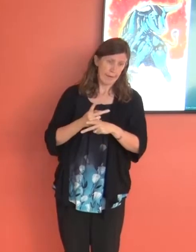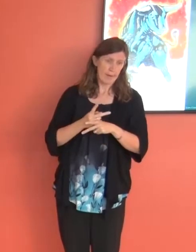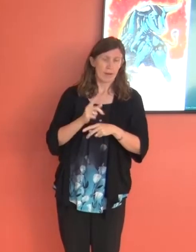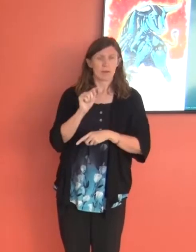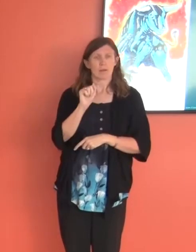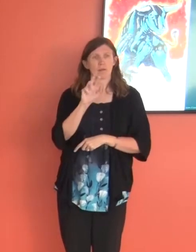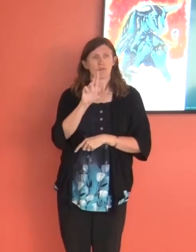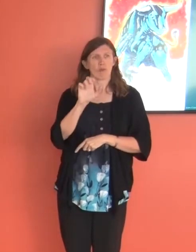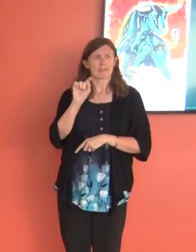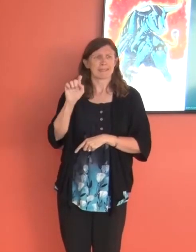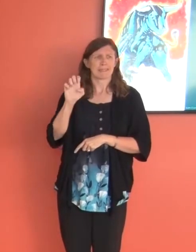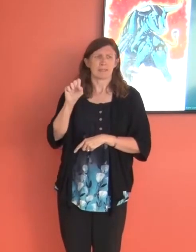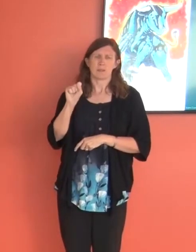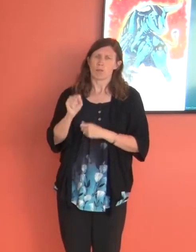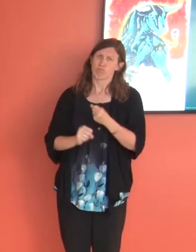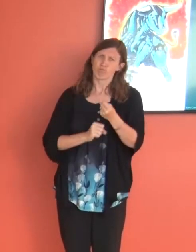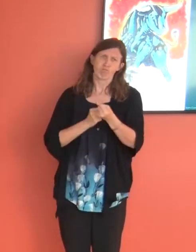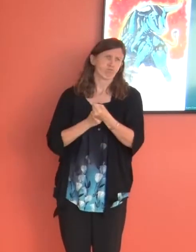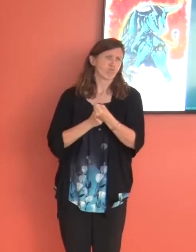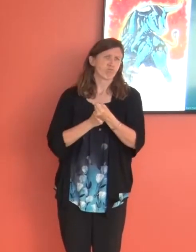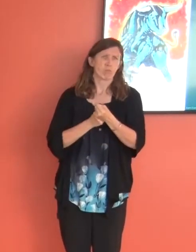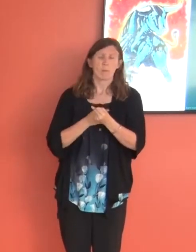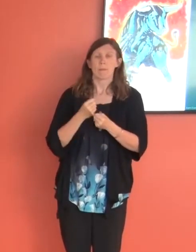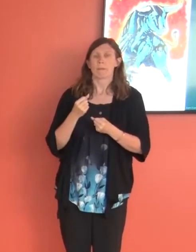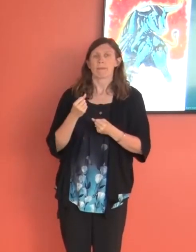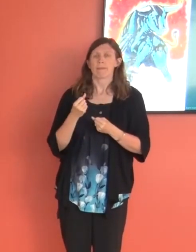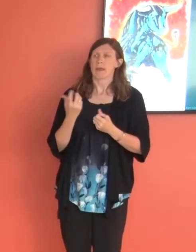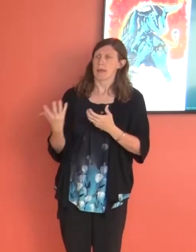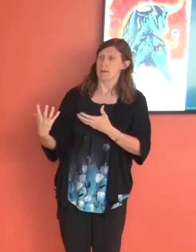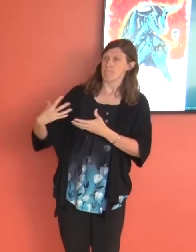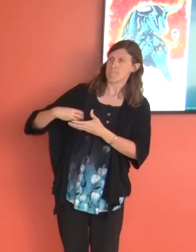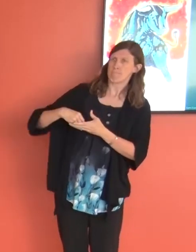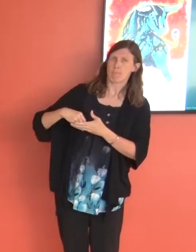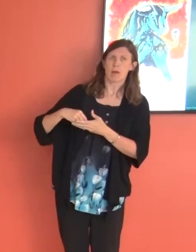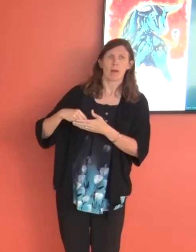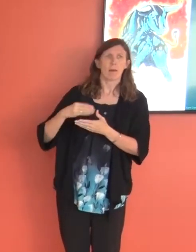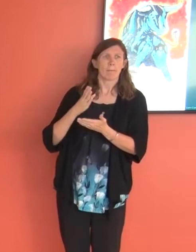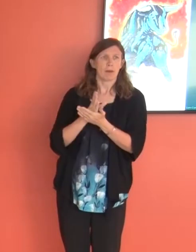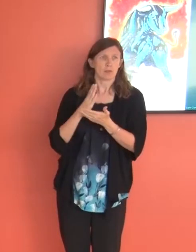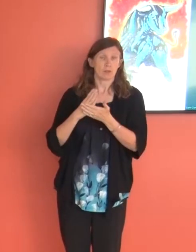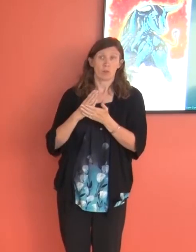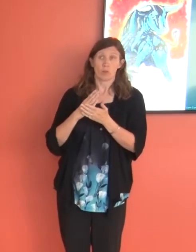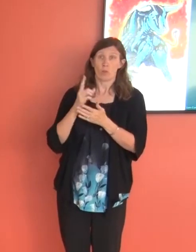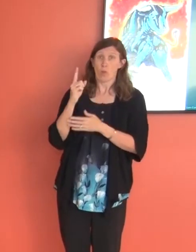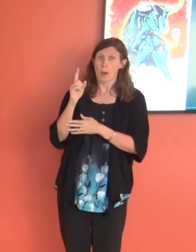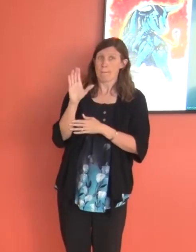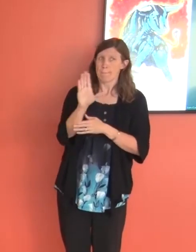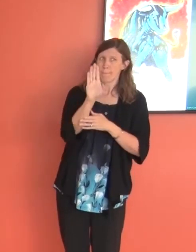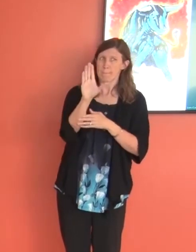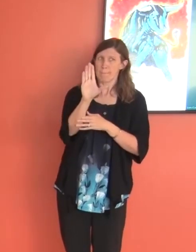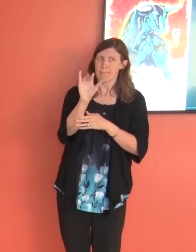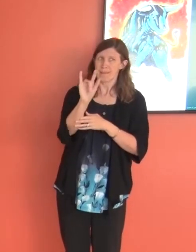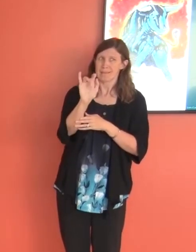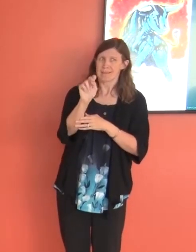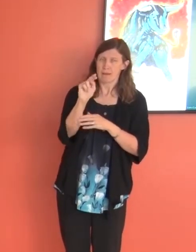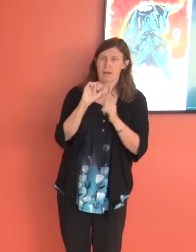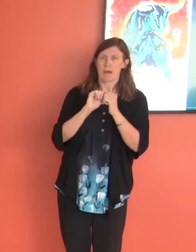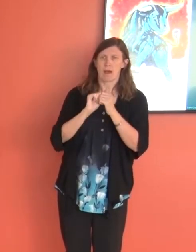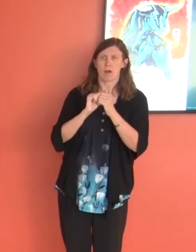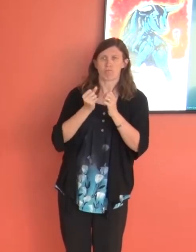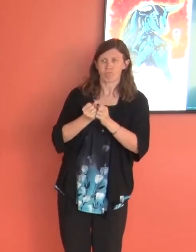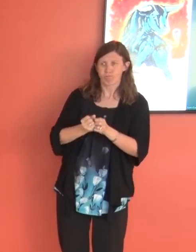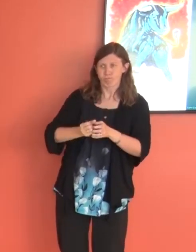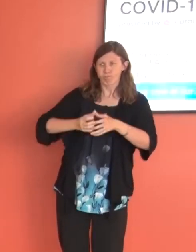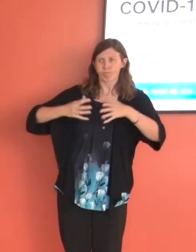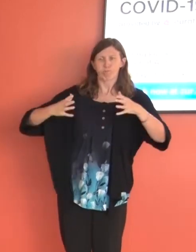so supportive. They embedded within our budget this year $1 million to look at how we expand our child care